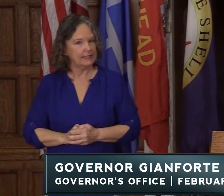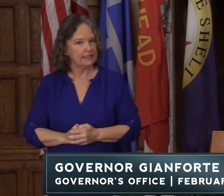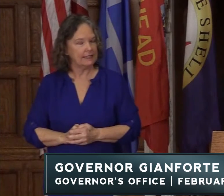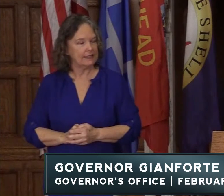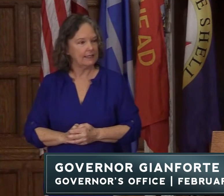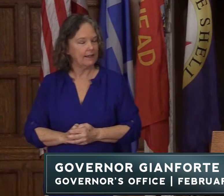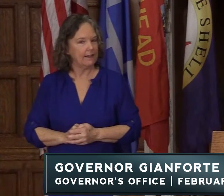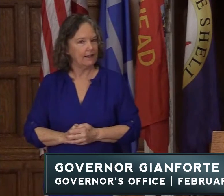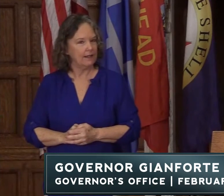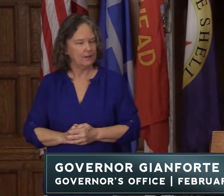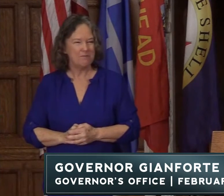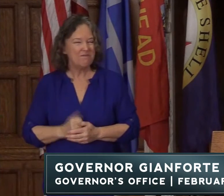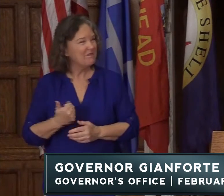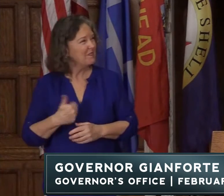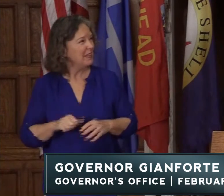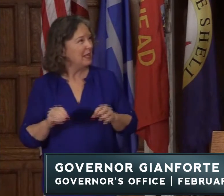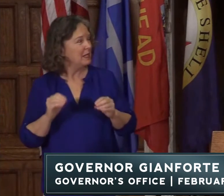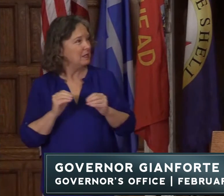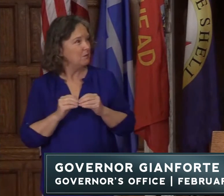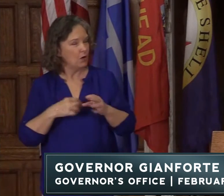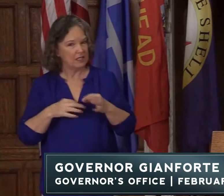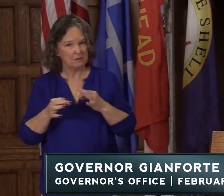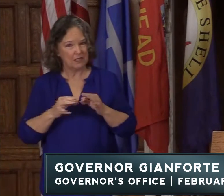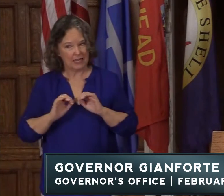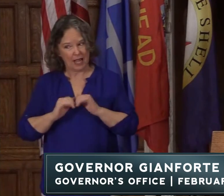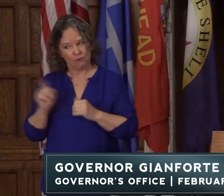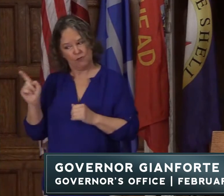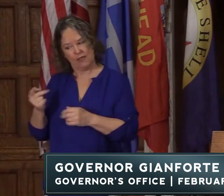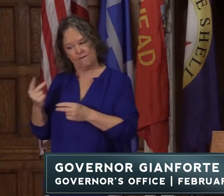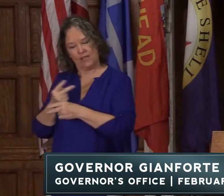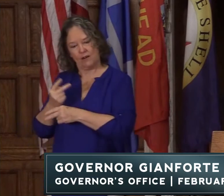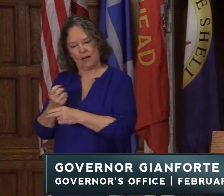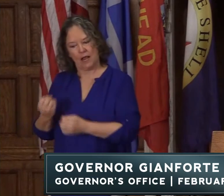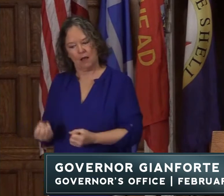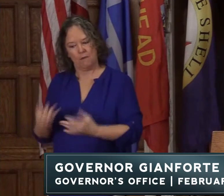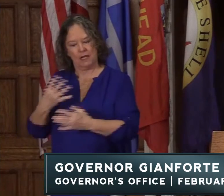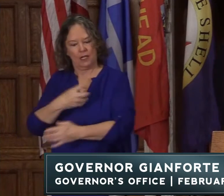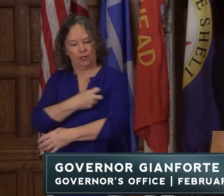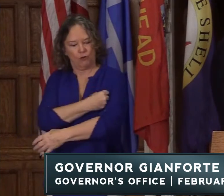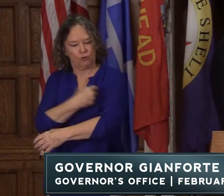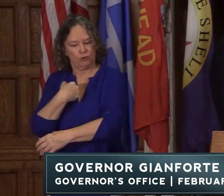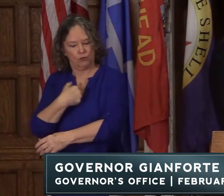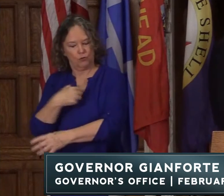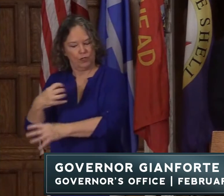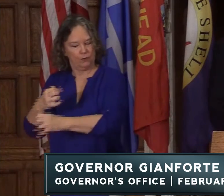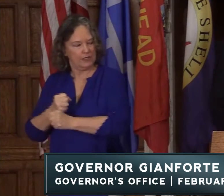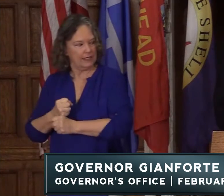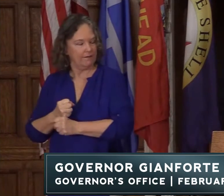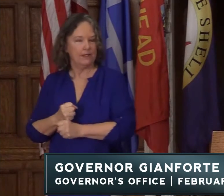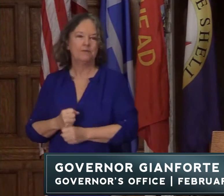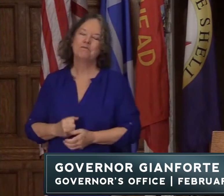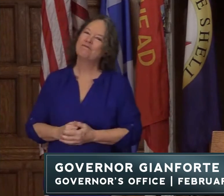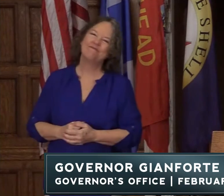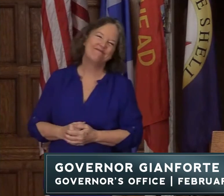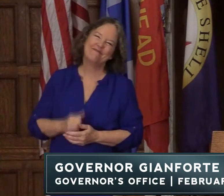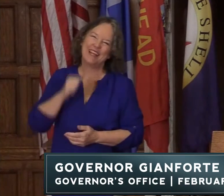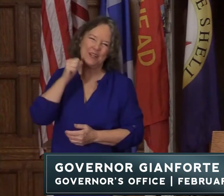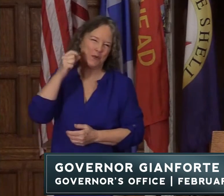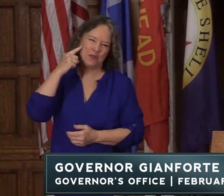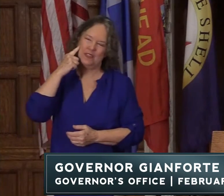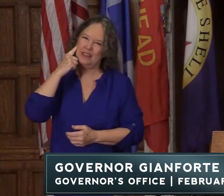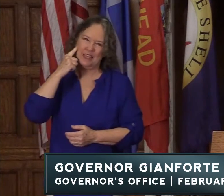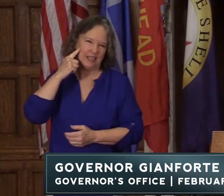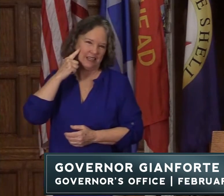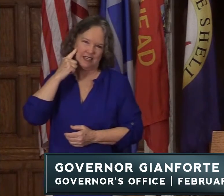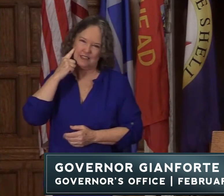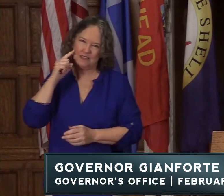like to see. Is there any more explanation on how they figure out how many doses we get? I don't believe we have.